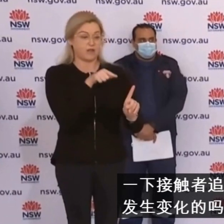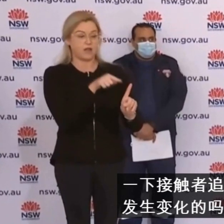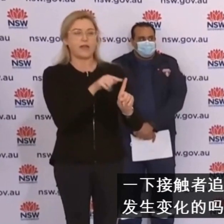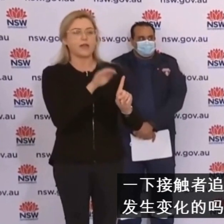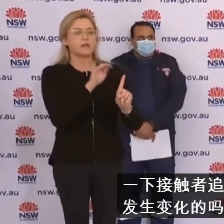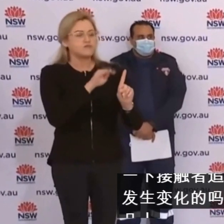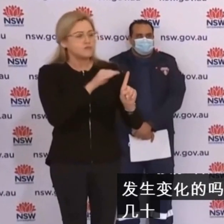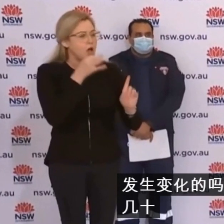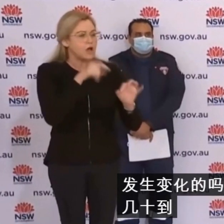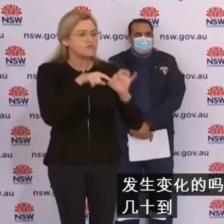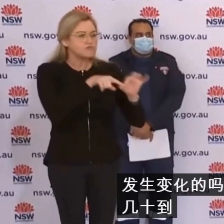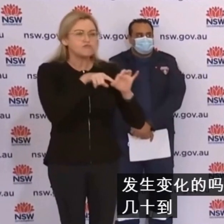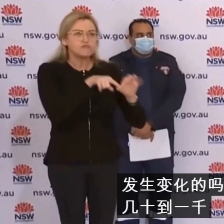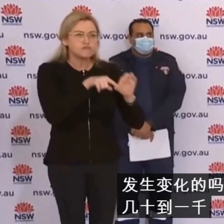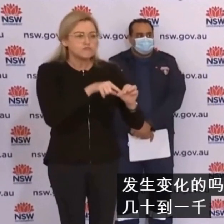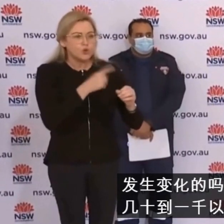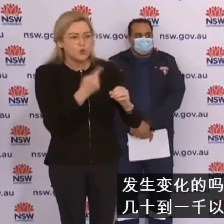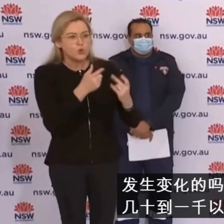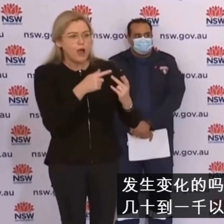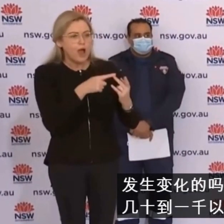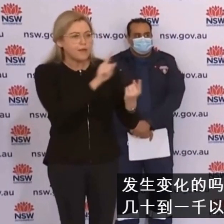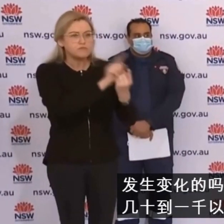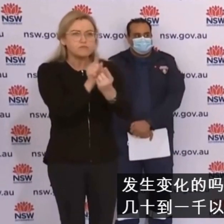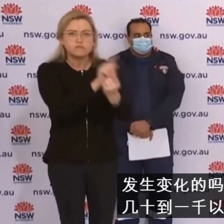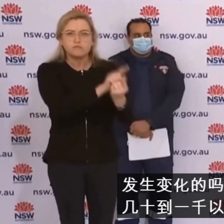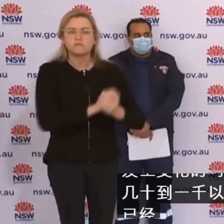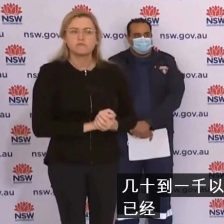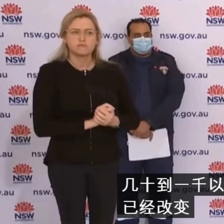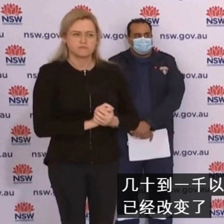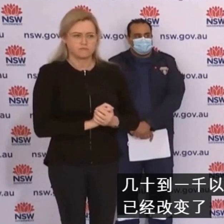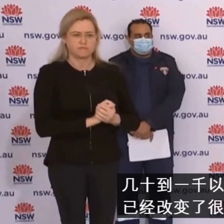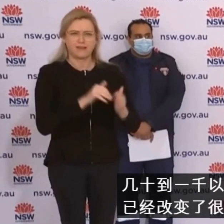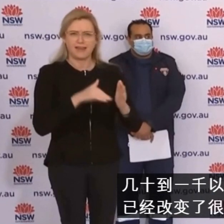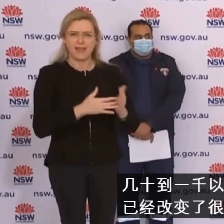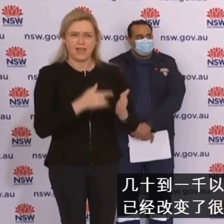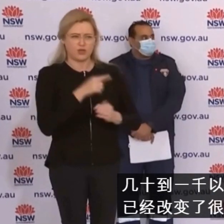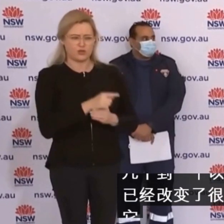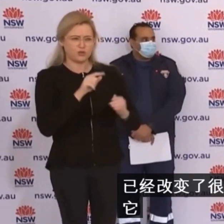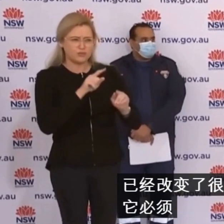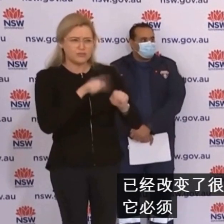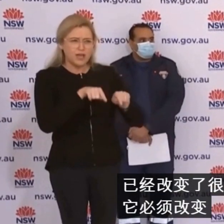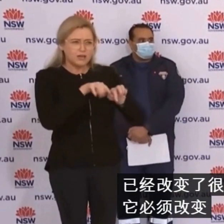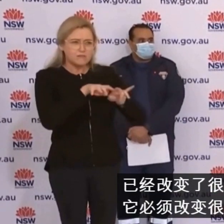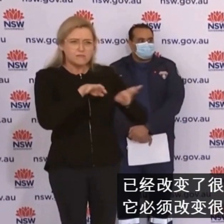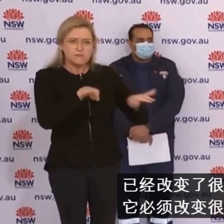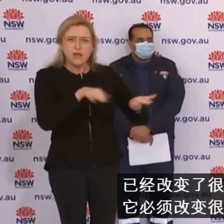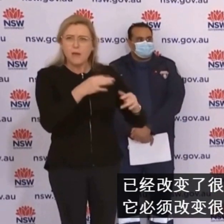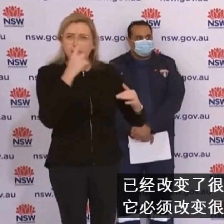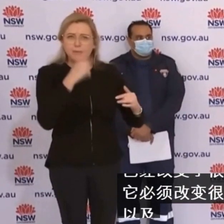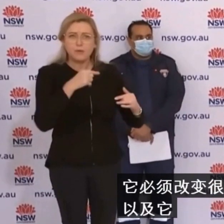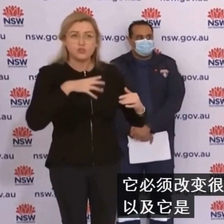from cases in the tens to above 1,000? Has it changed much? It's